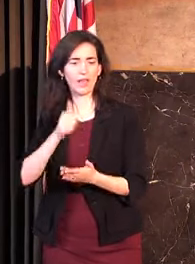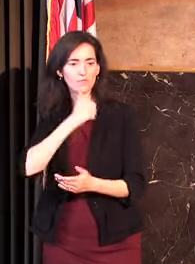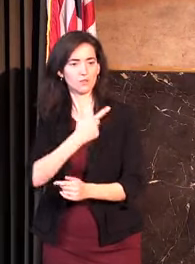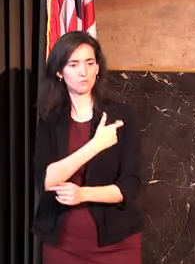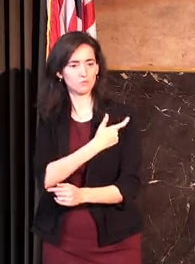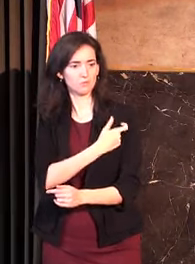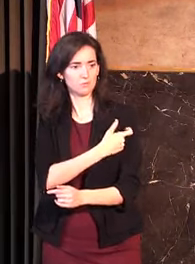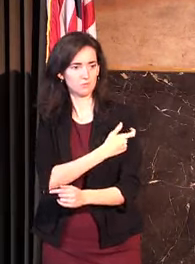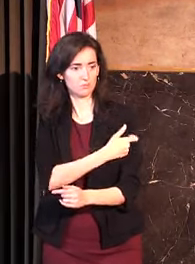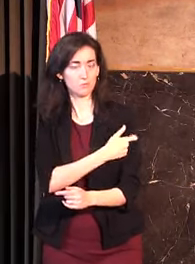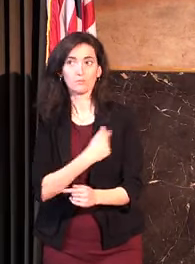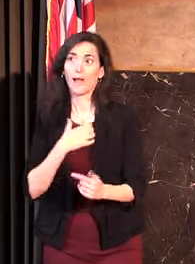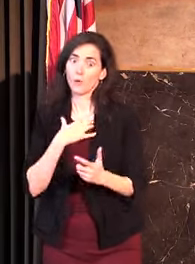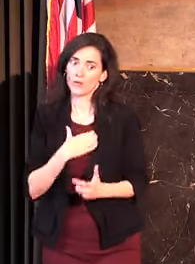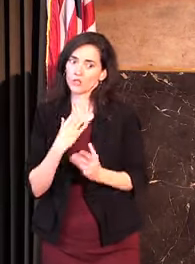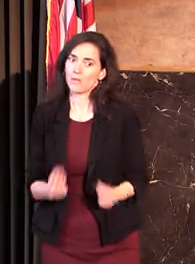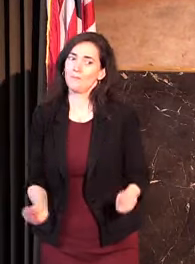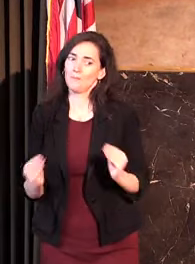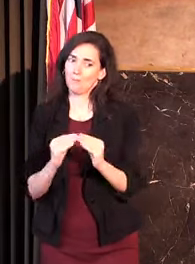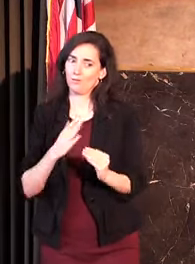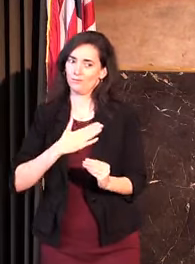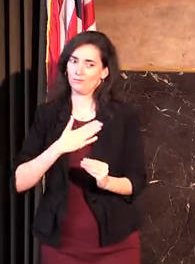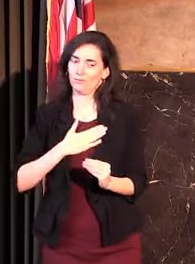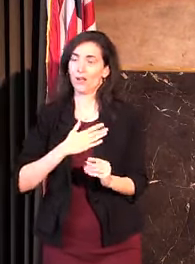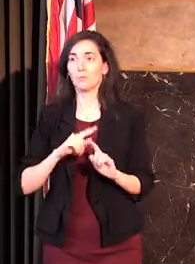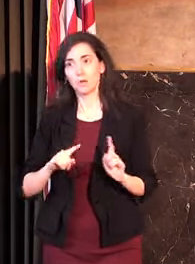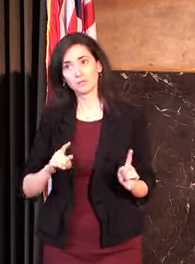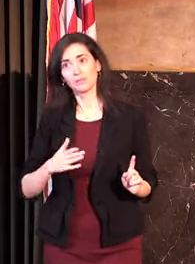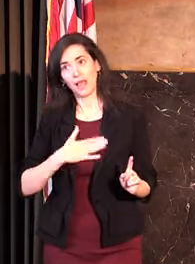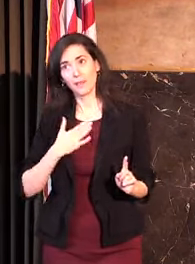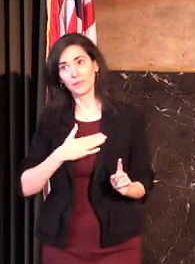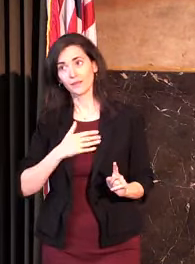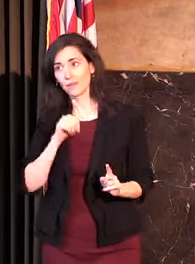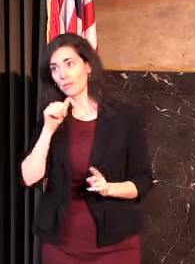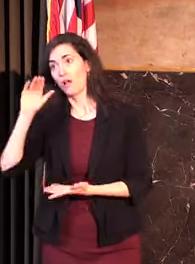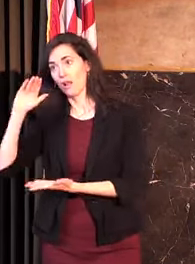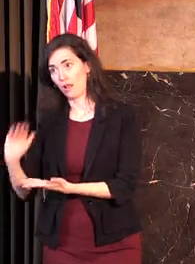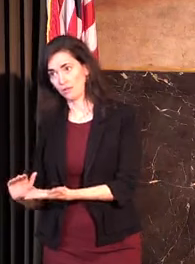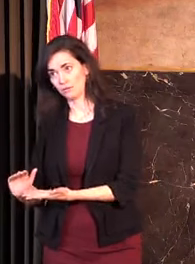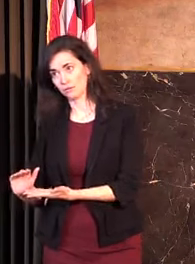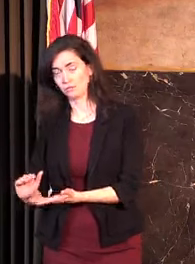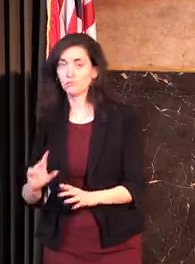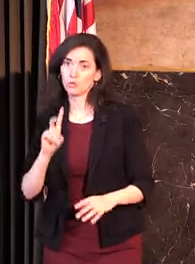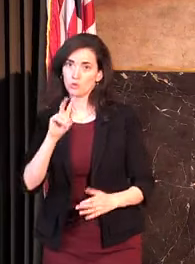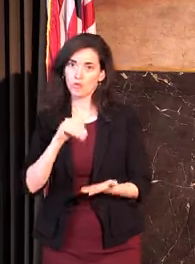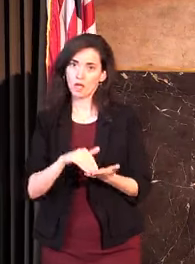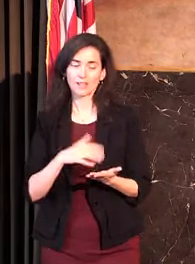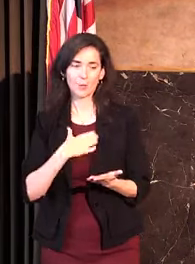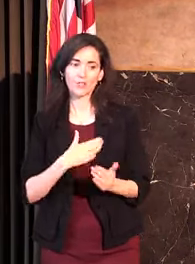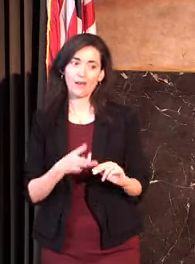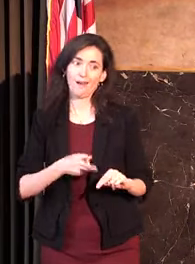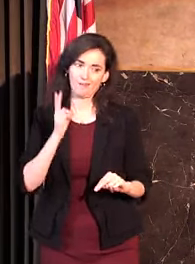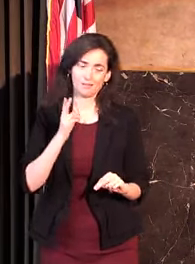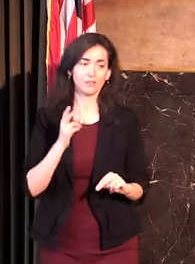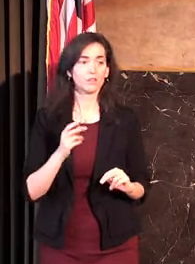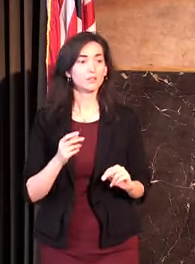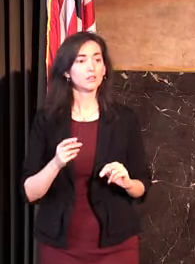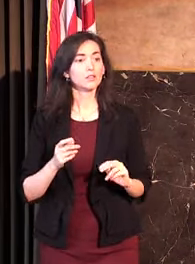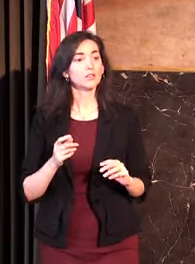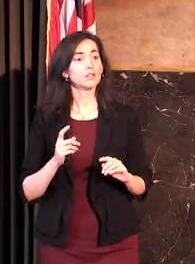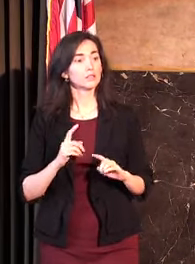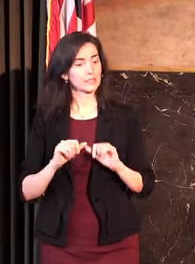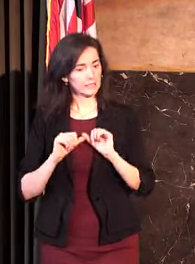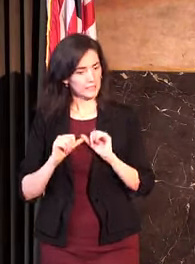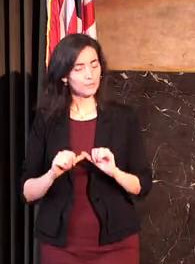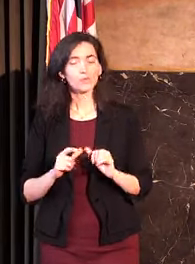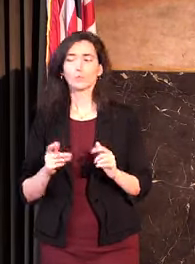number to be much higher. I guess I'm somewhat thankful that it's not lower than that, but that's where it is. I'll tell you, we continue